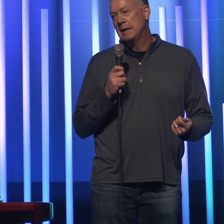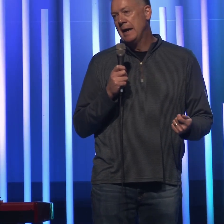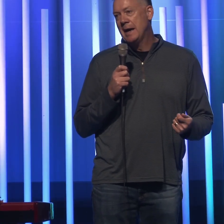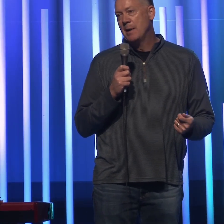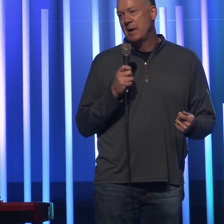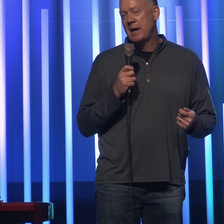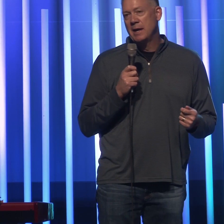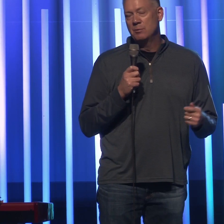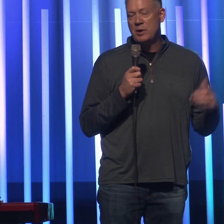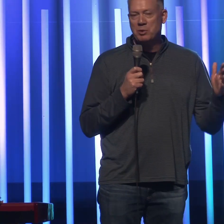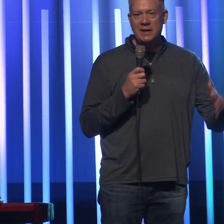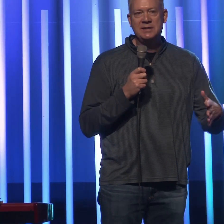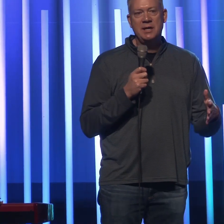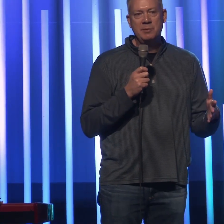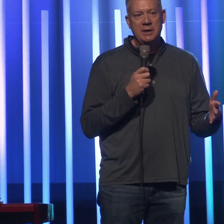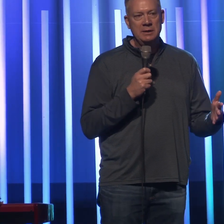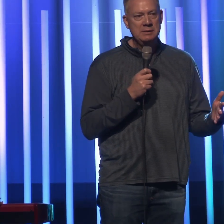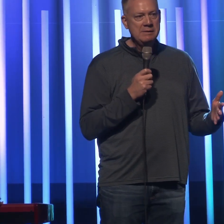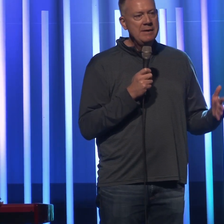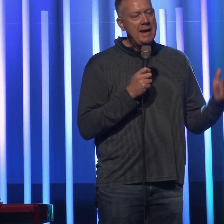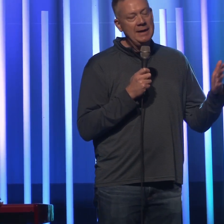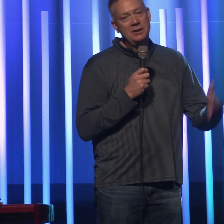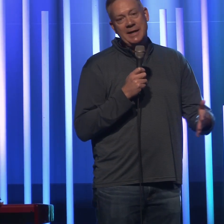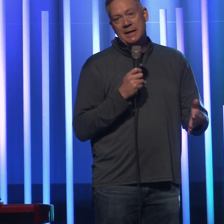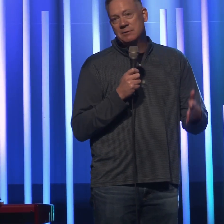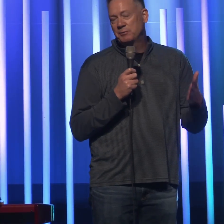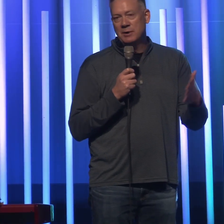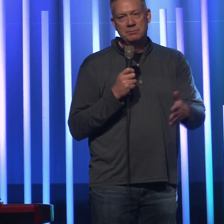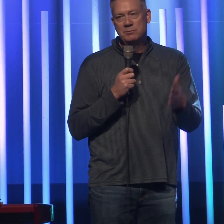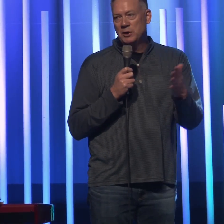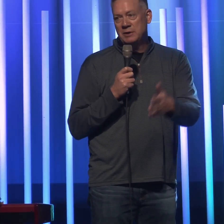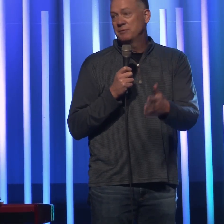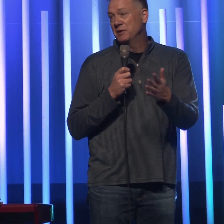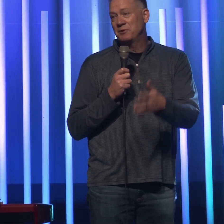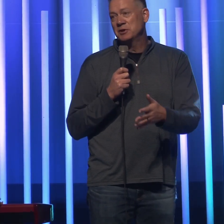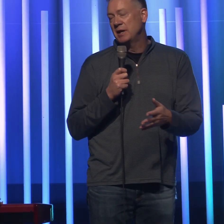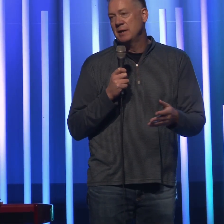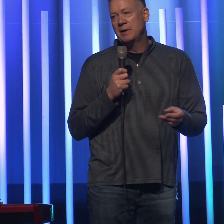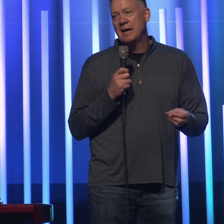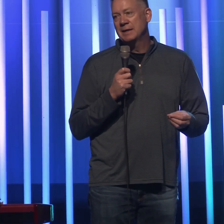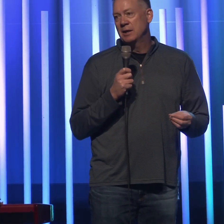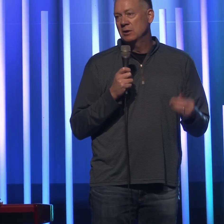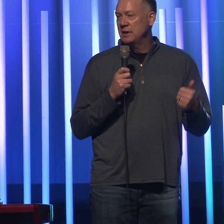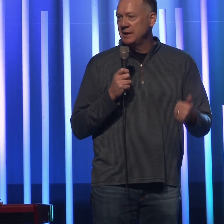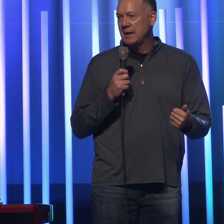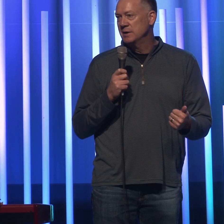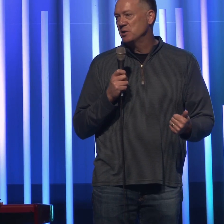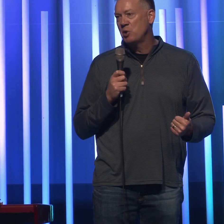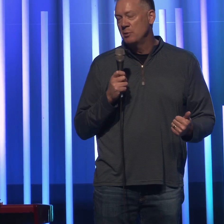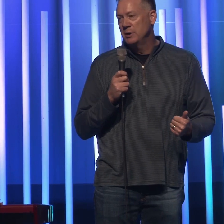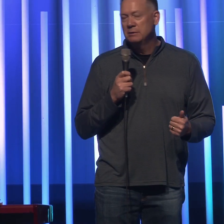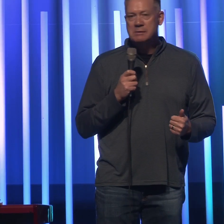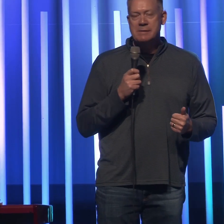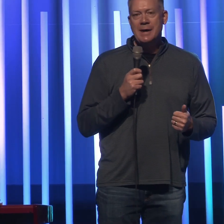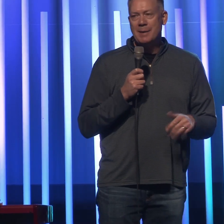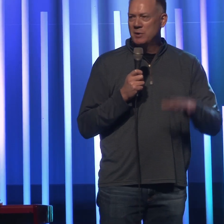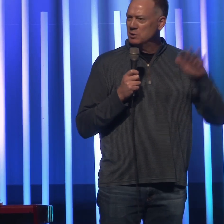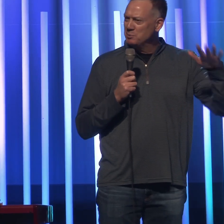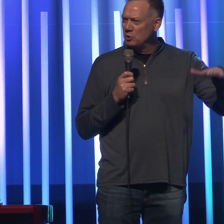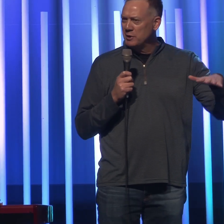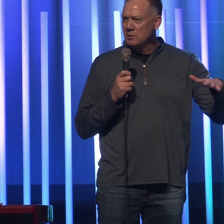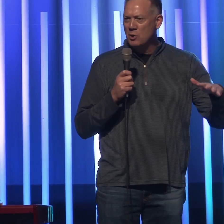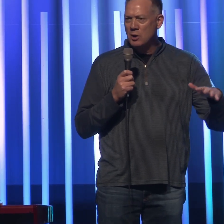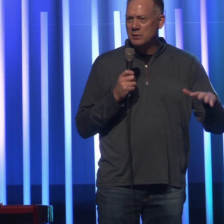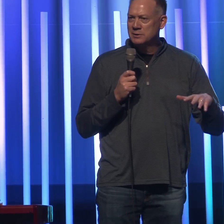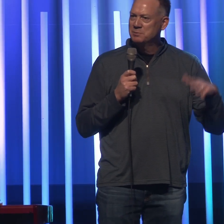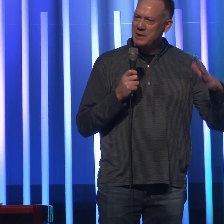great. And we brought a team in and cleaned from really the first day that we got there, cleaned out his apartment. There was